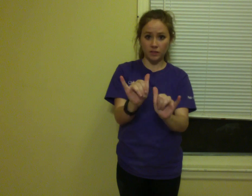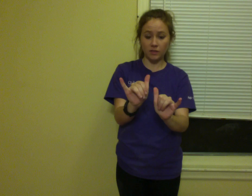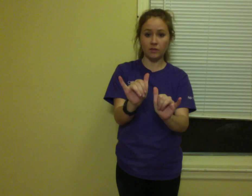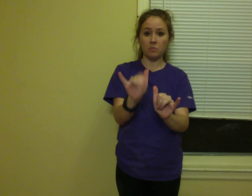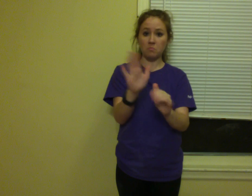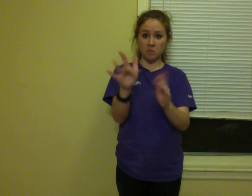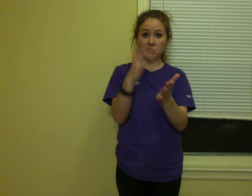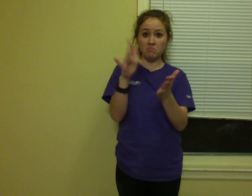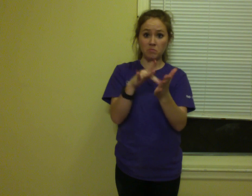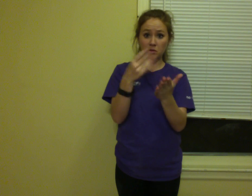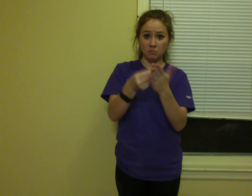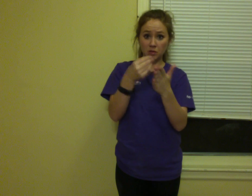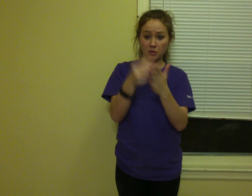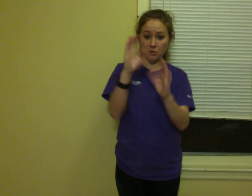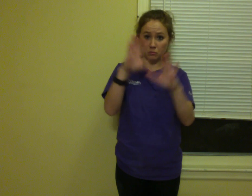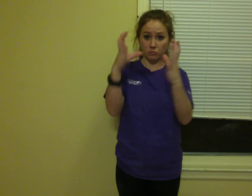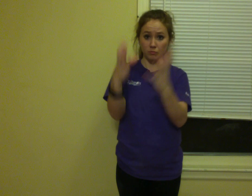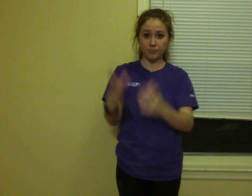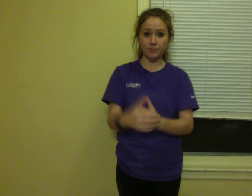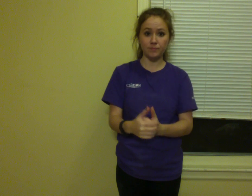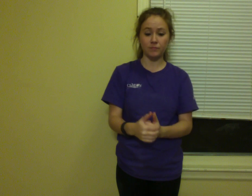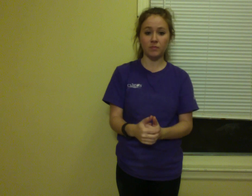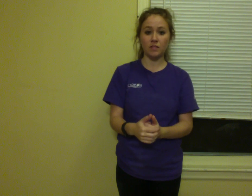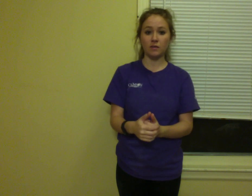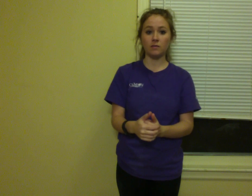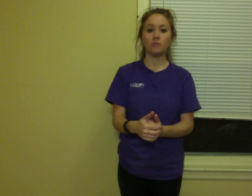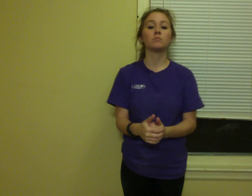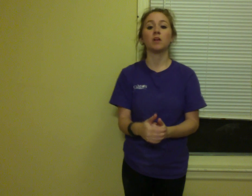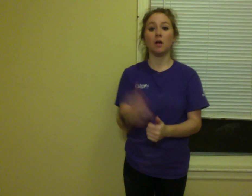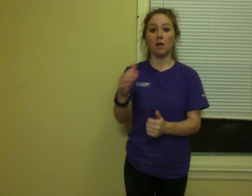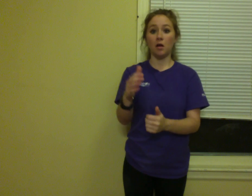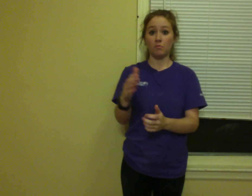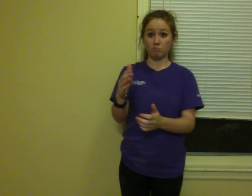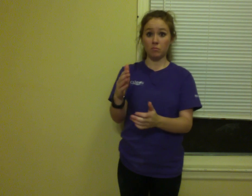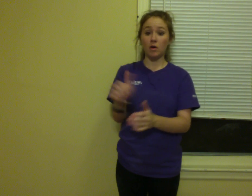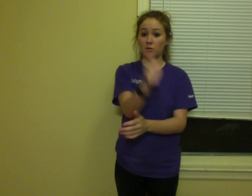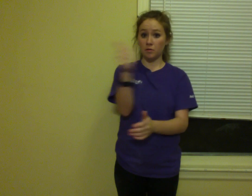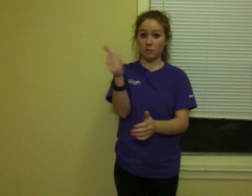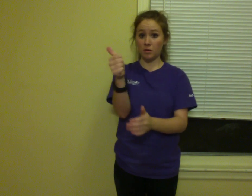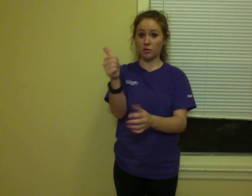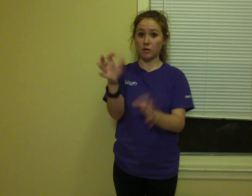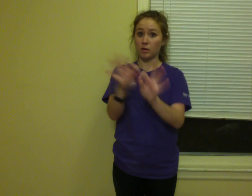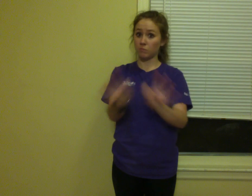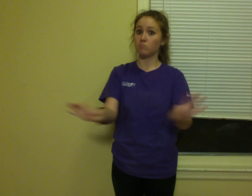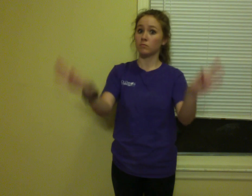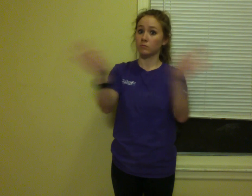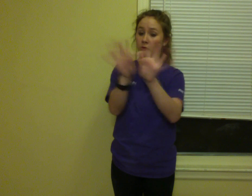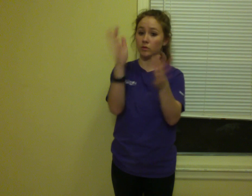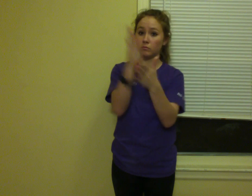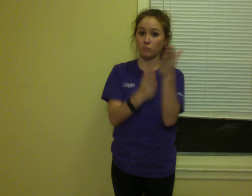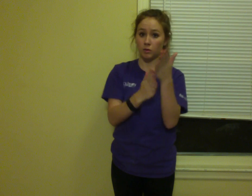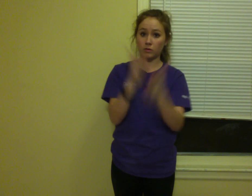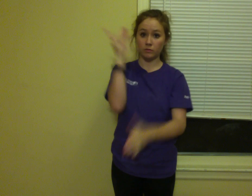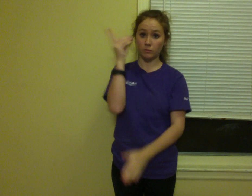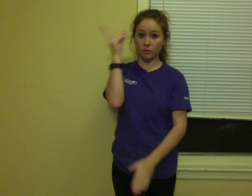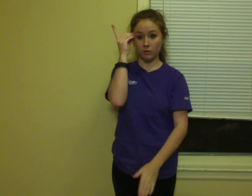Another important condition for democracy is enlightenment. Making information available to citizens and